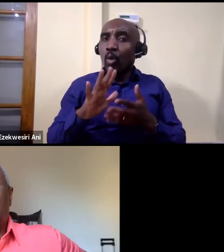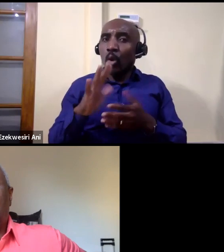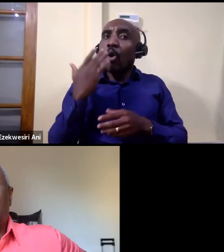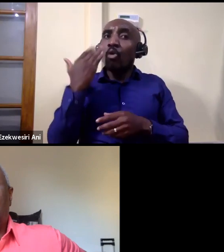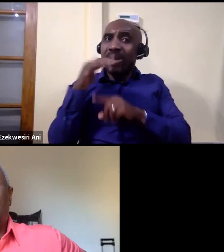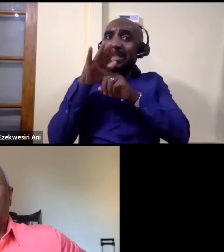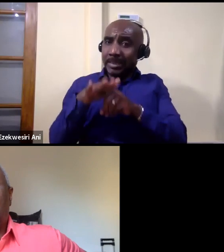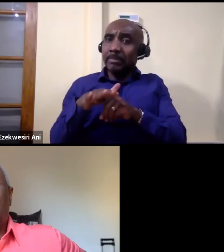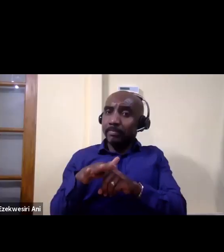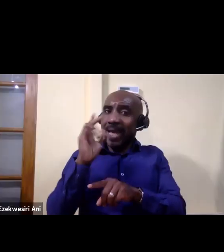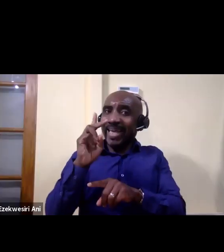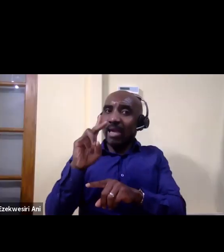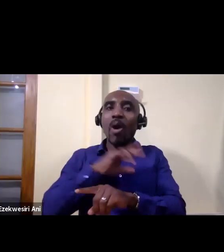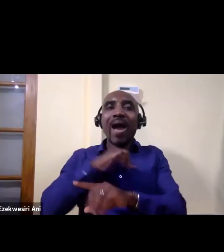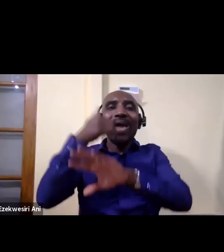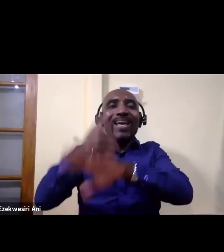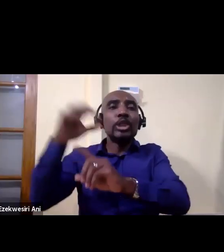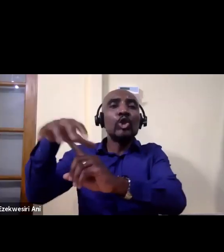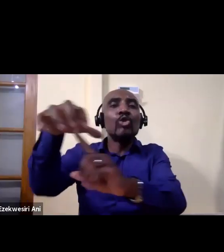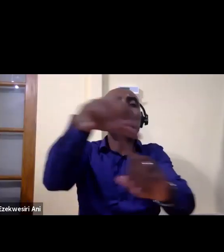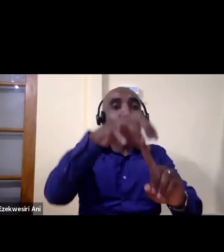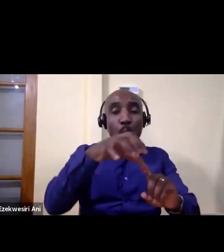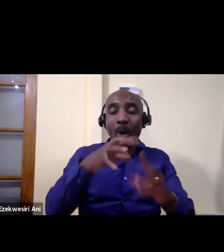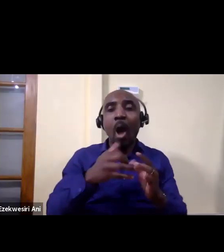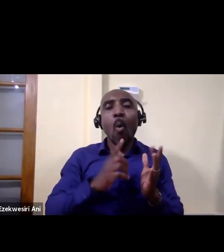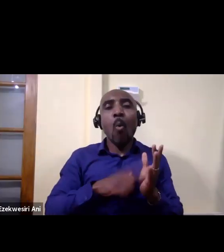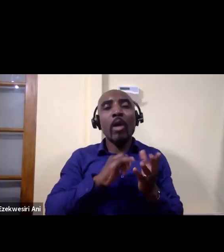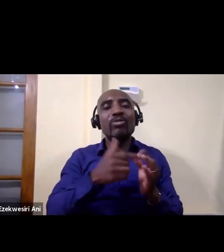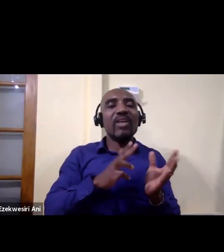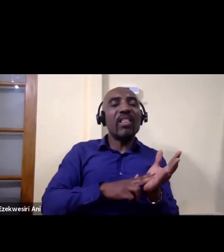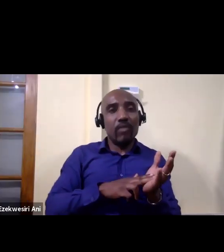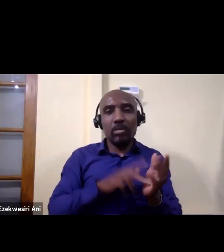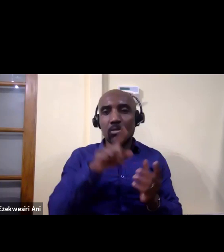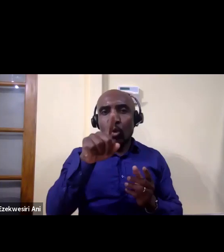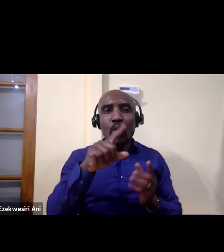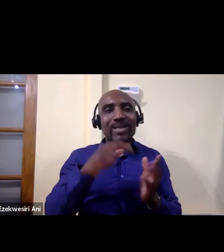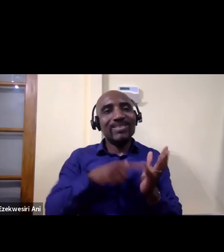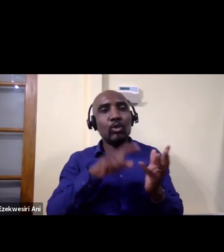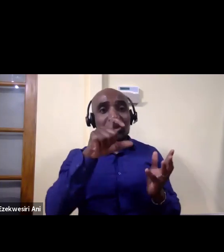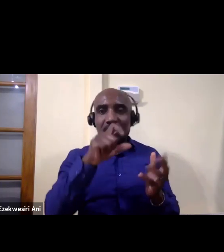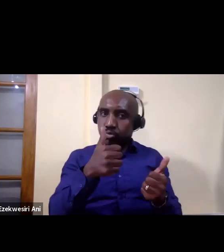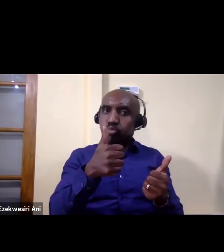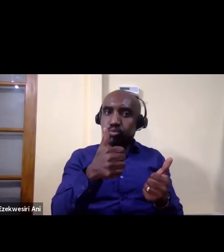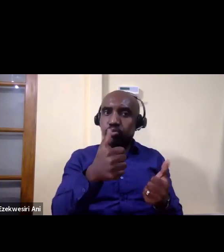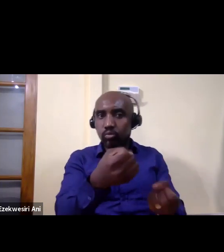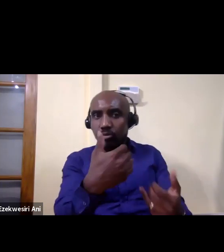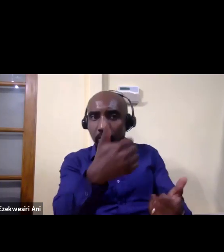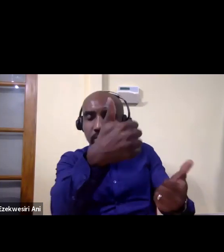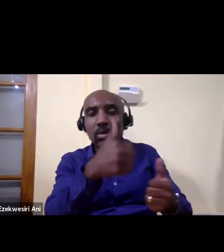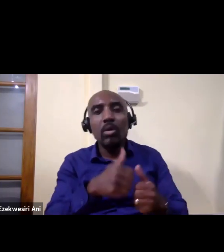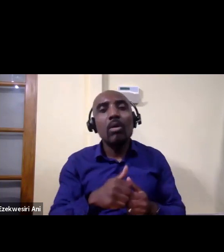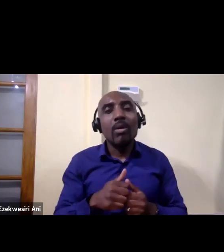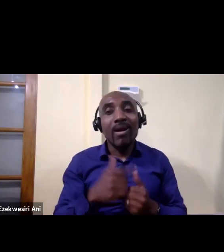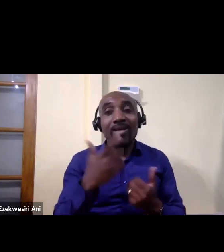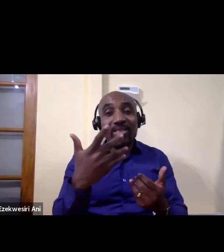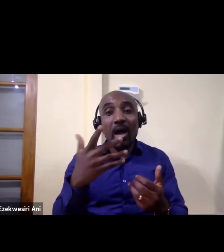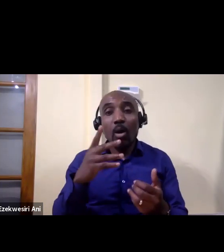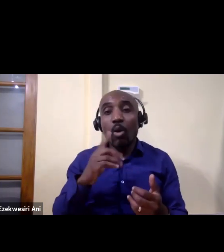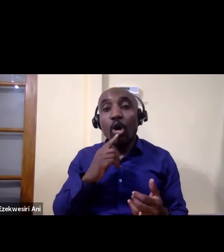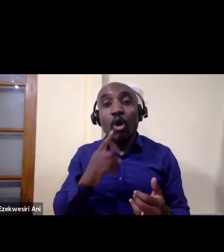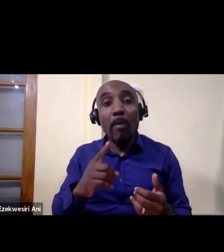TUC Race Equality Officer Wilf Sullivan. So I just want to read out a few more comments from our viewers. So shout out to Emma